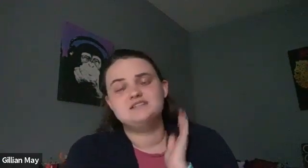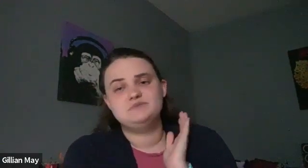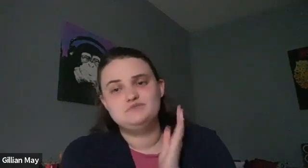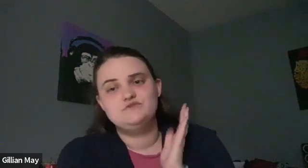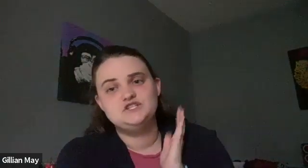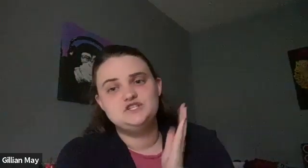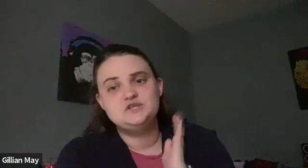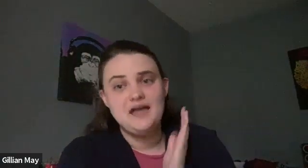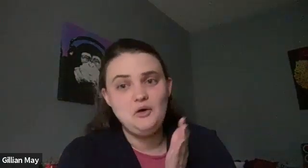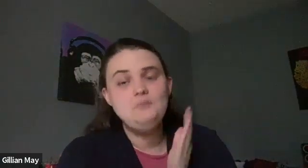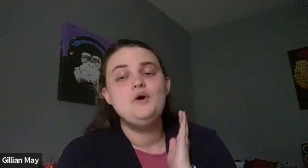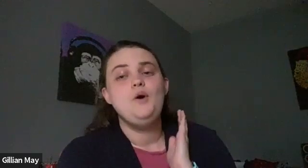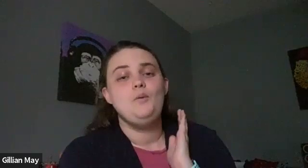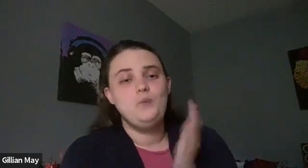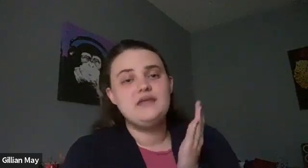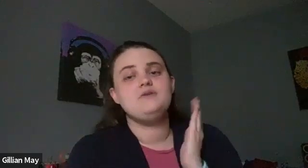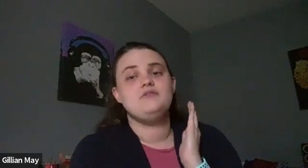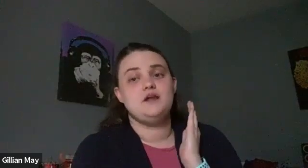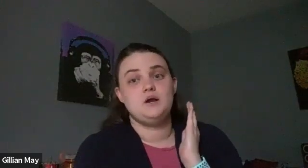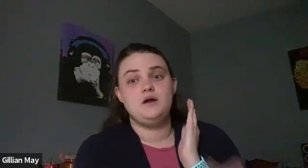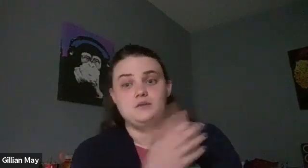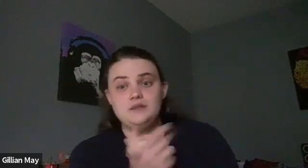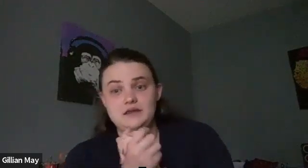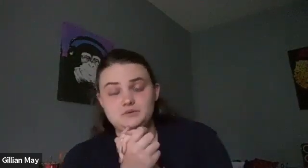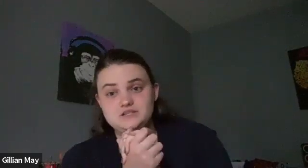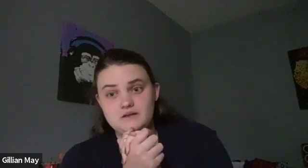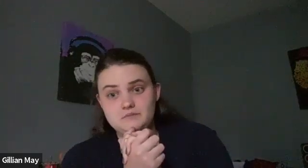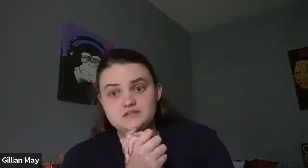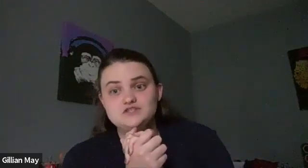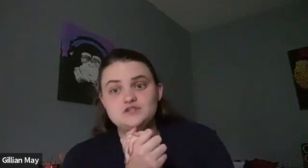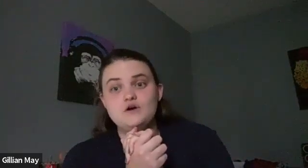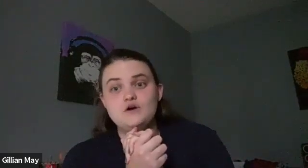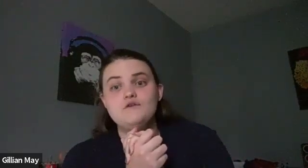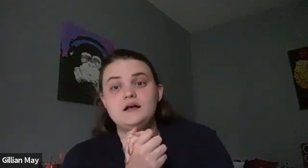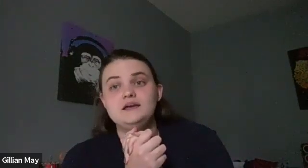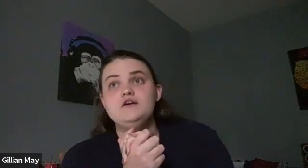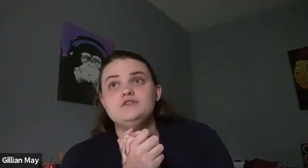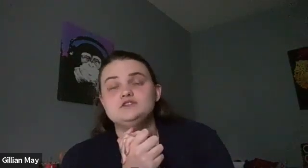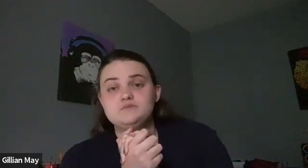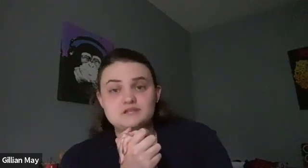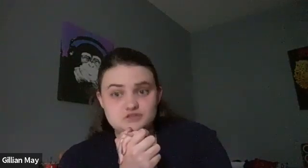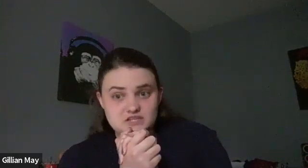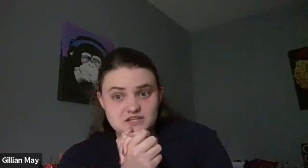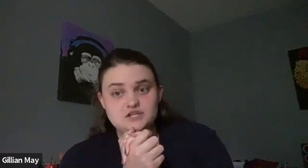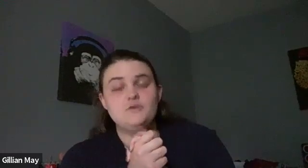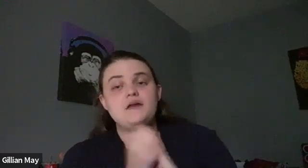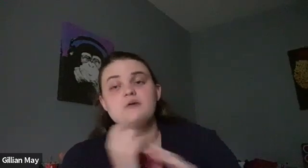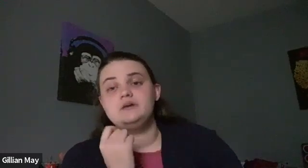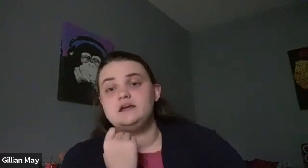been proven to help with their language development. So like there's been research studies shown that when